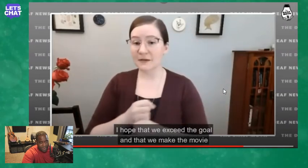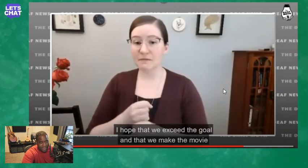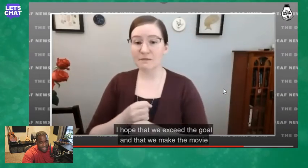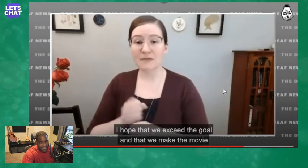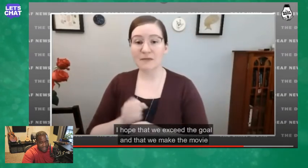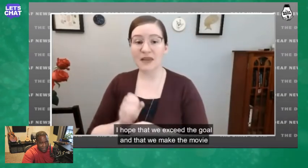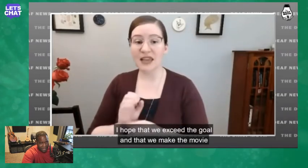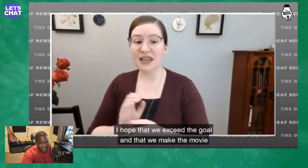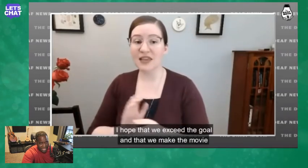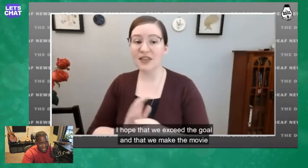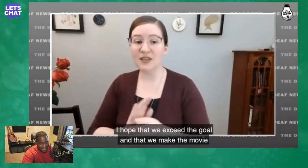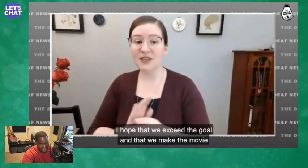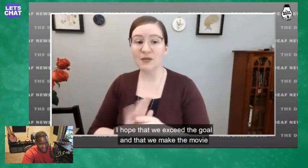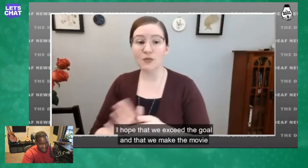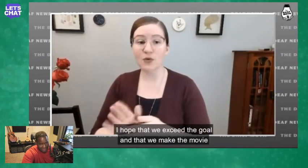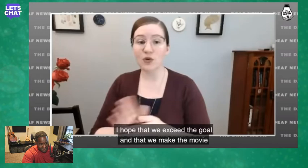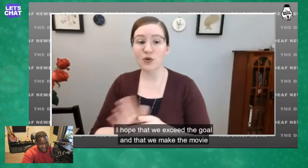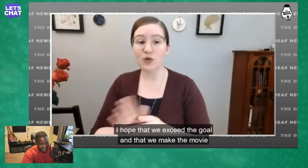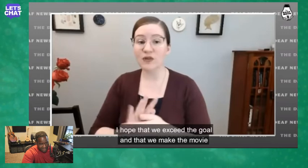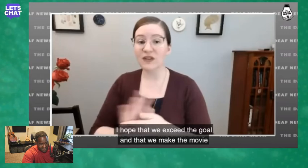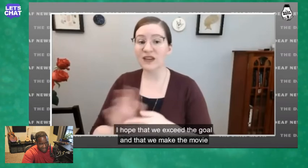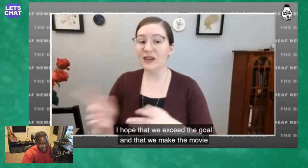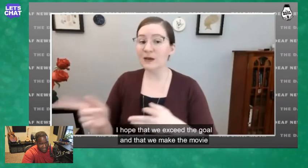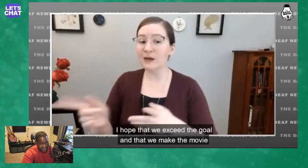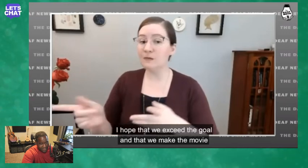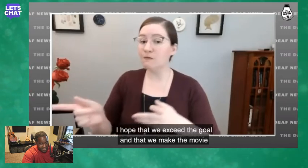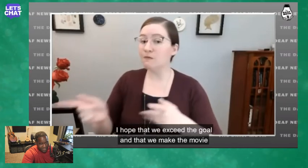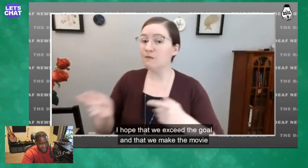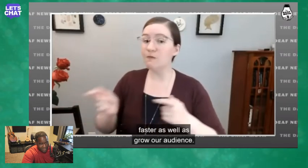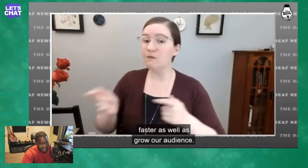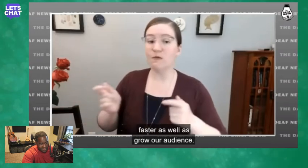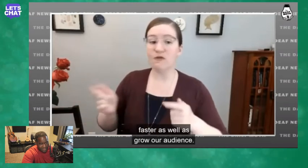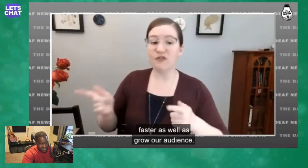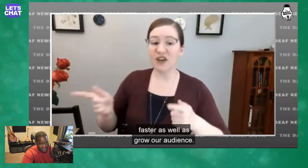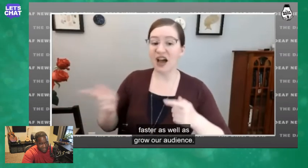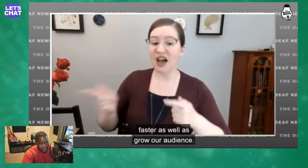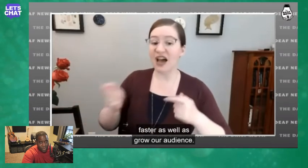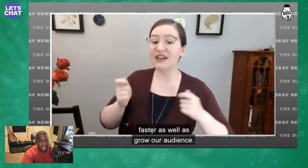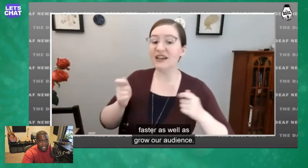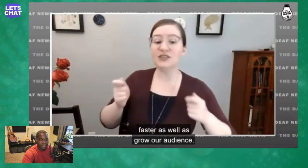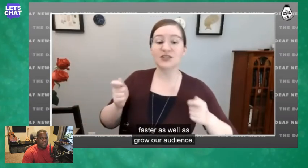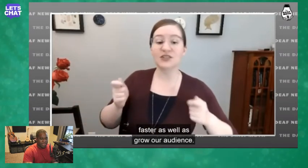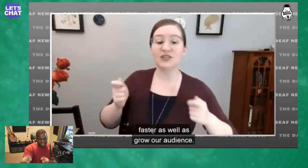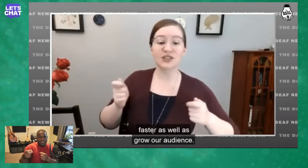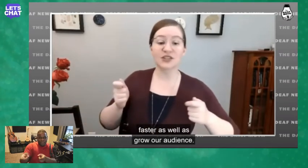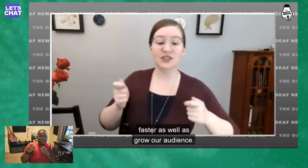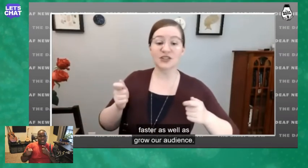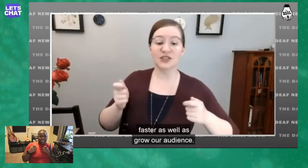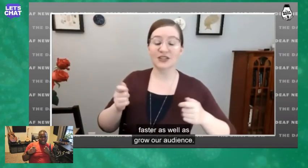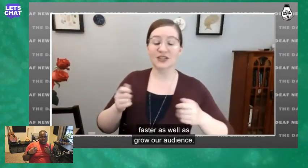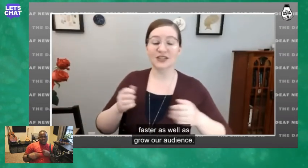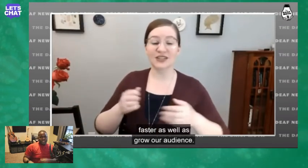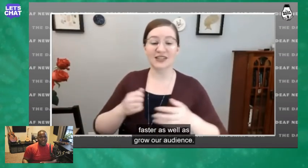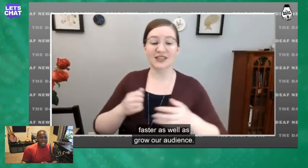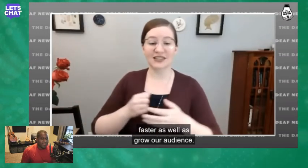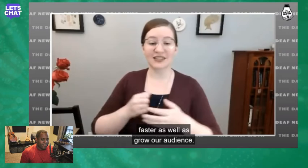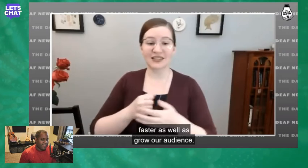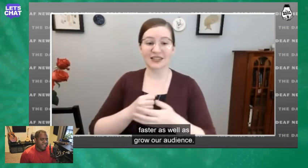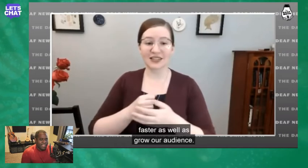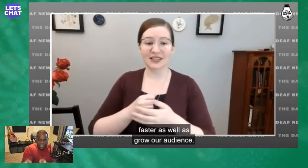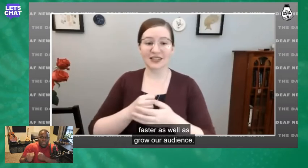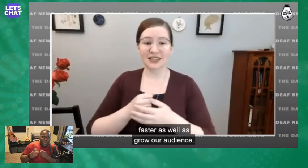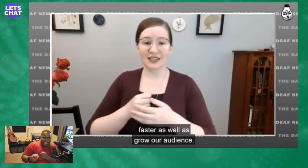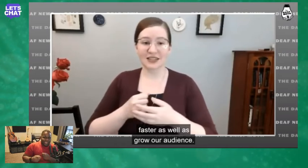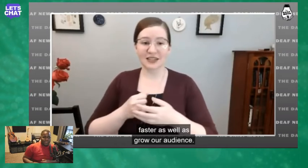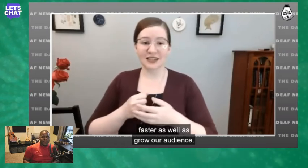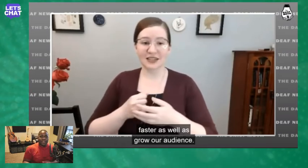even more money and we make the film quickly. Make the film quickly. Look how she leans back as she says